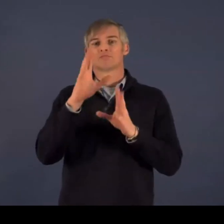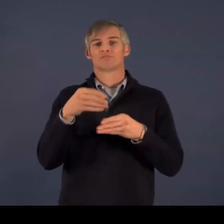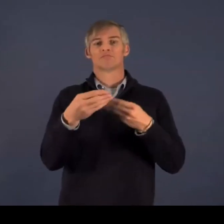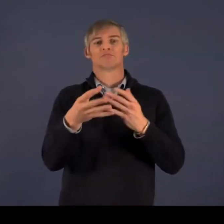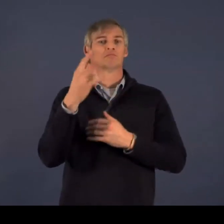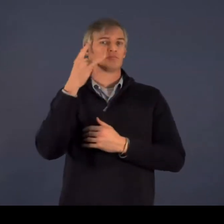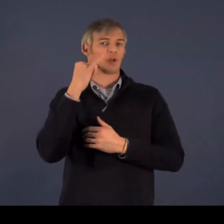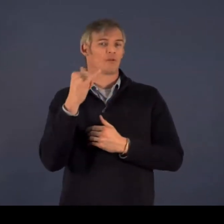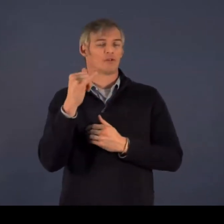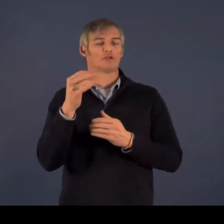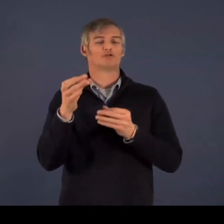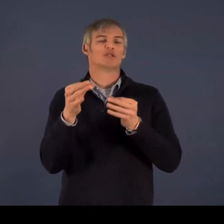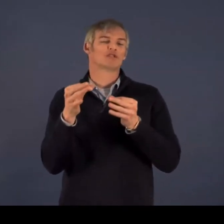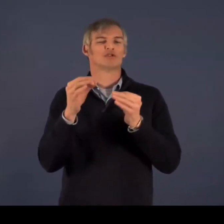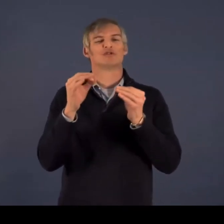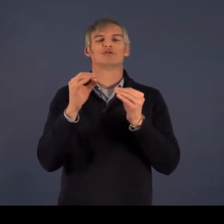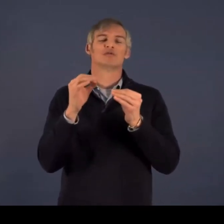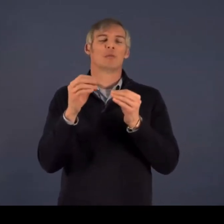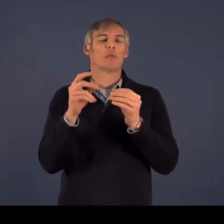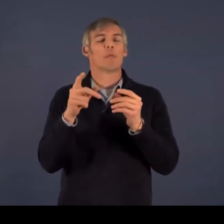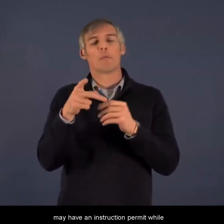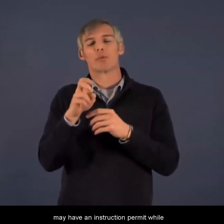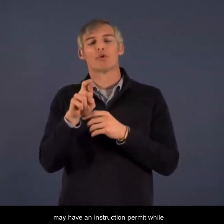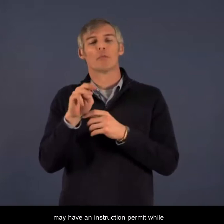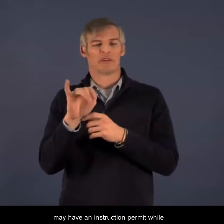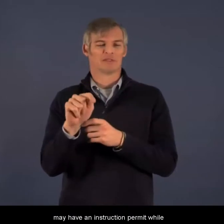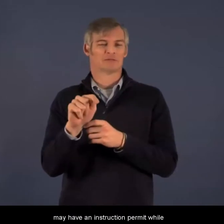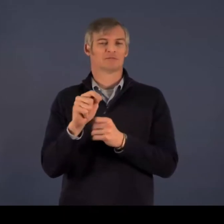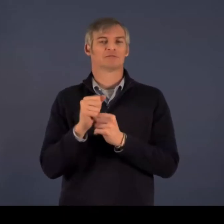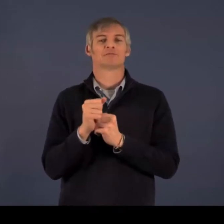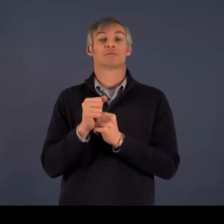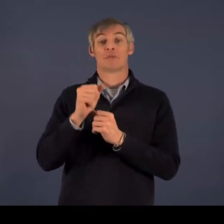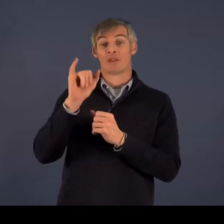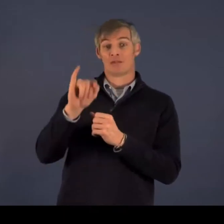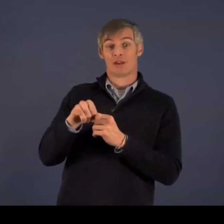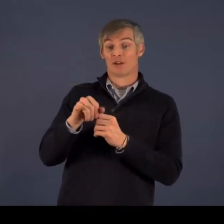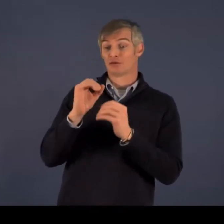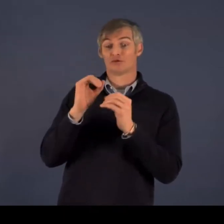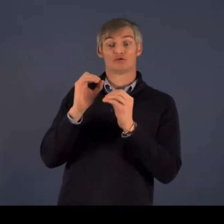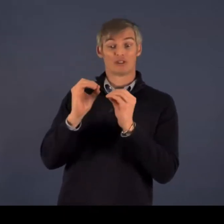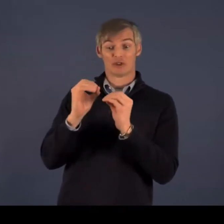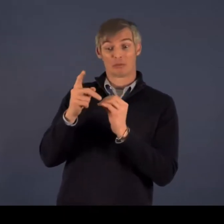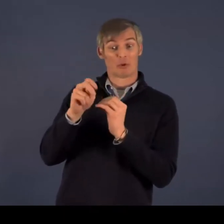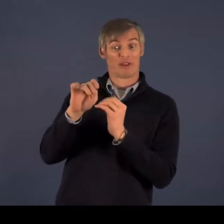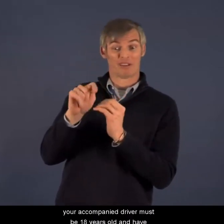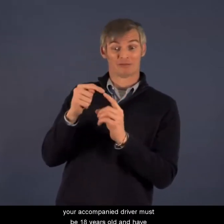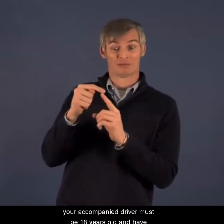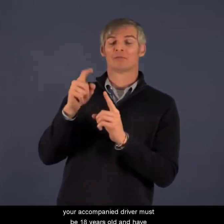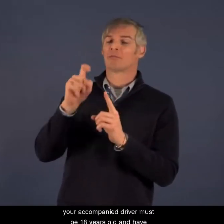issued a California instruction permit. You may have an instruction permit while learning to drive. Your accompanied